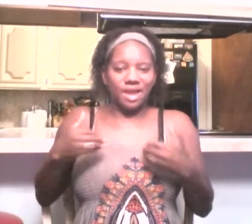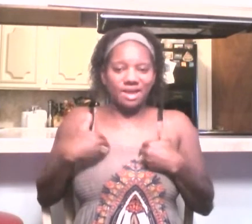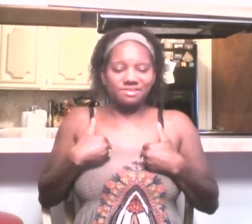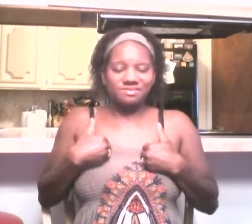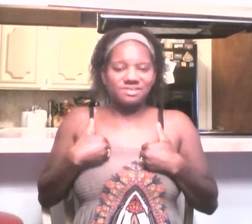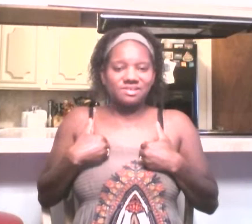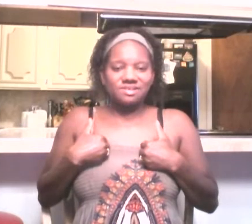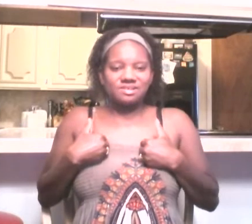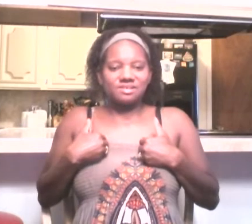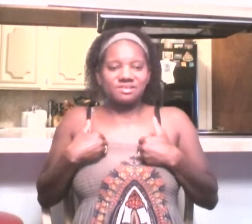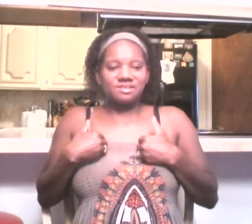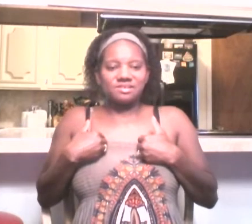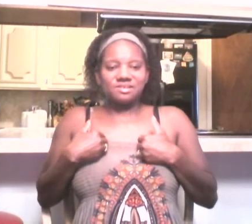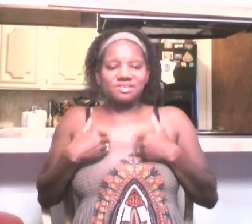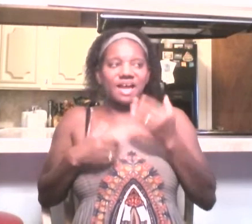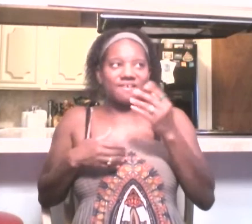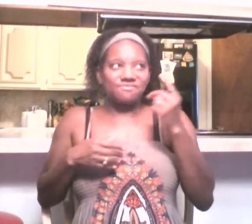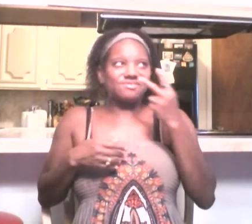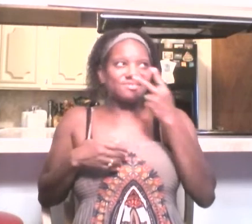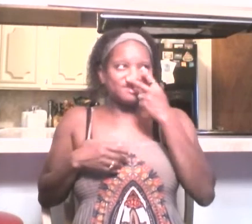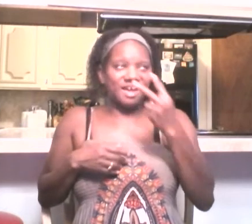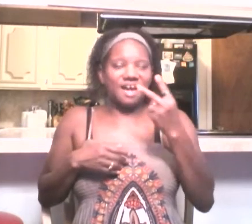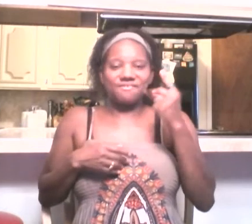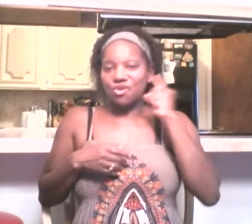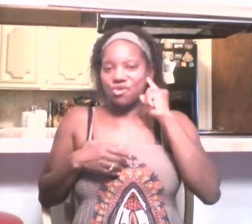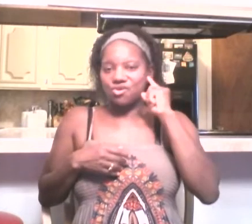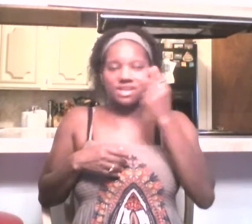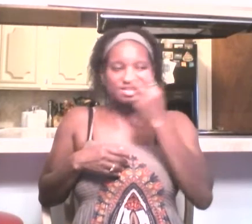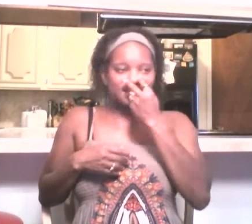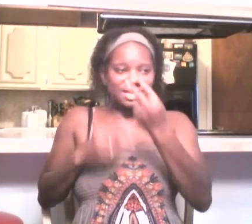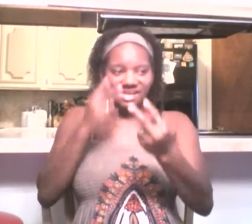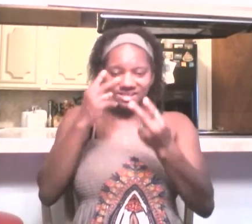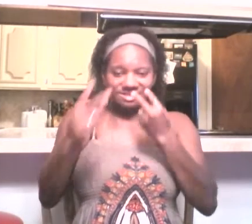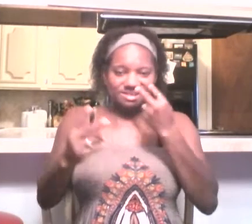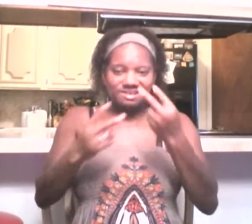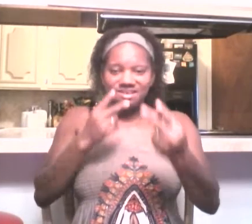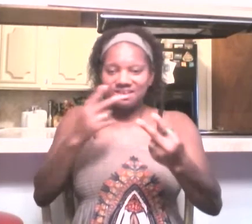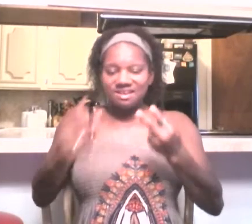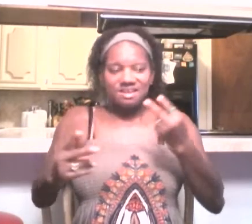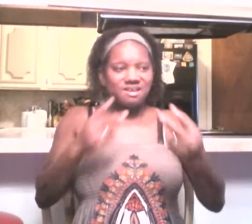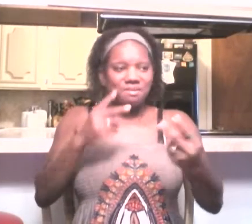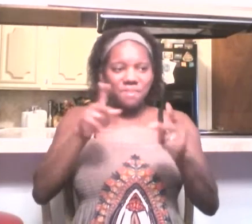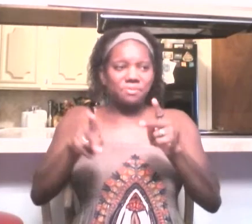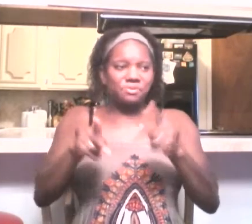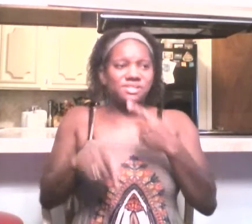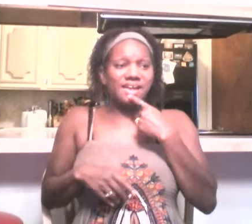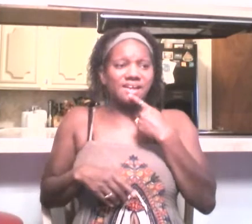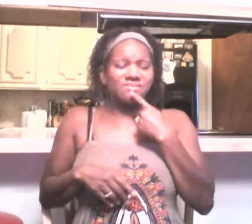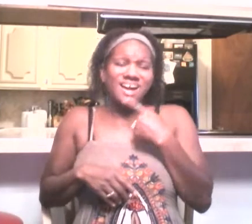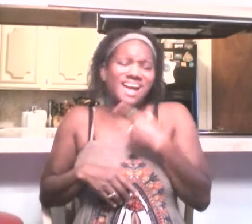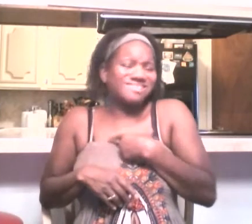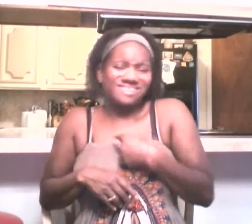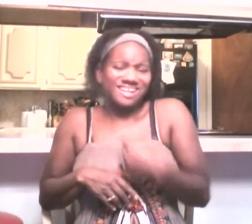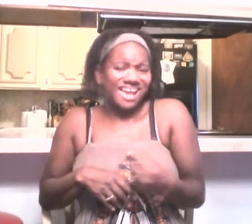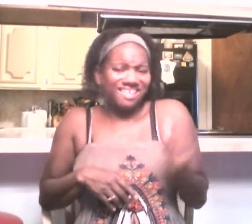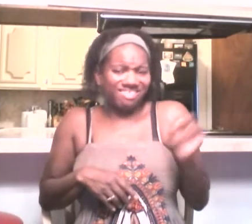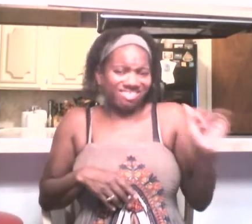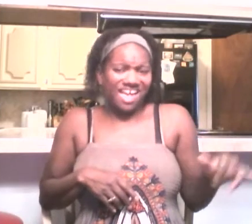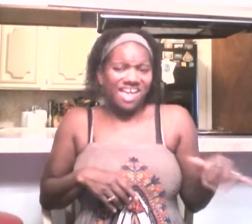have. So I've heard and seen people say, well, I don't like that, so